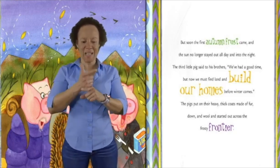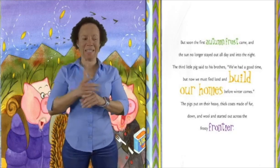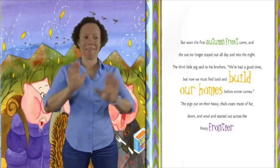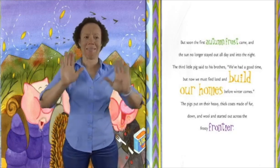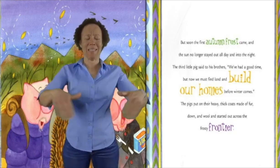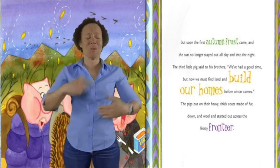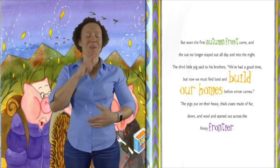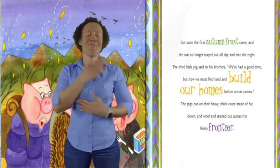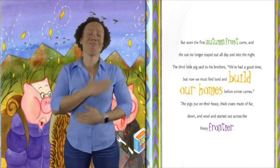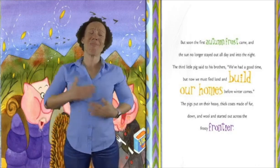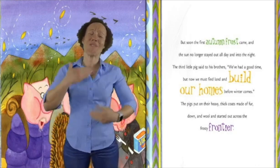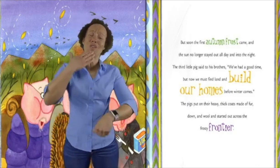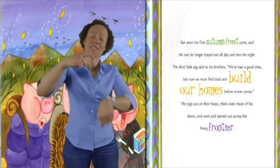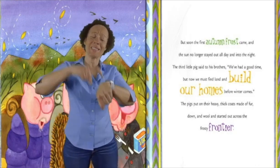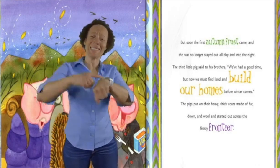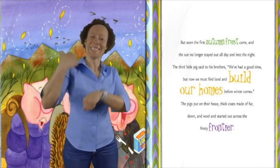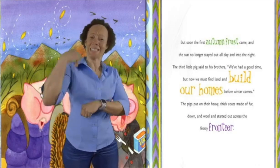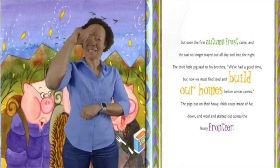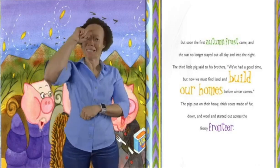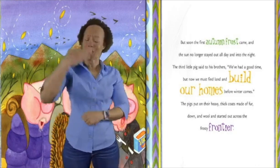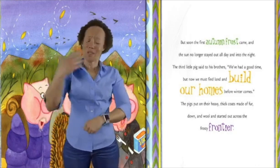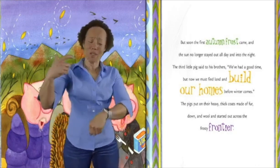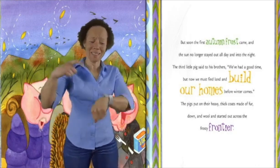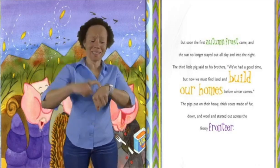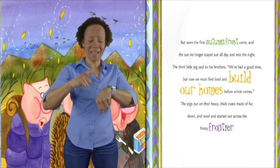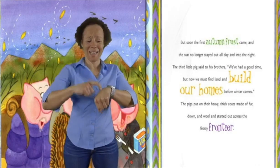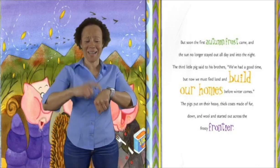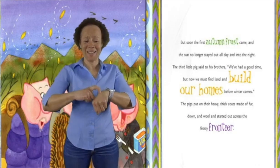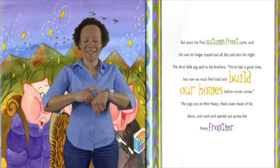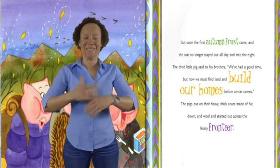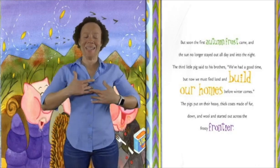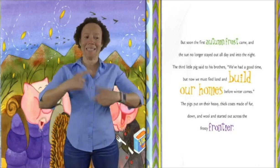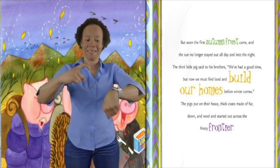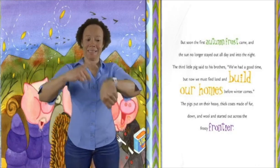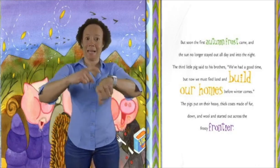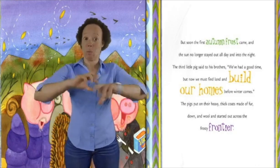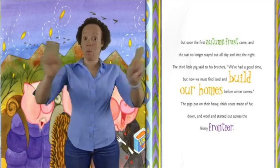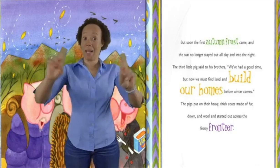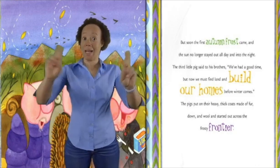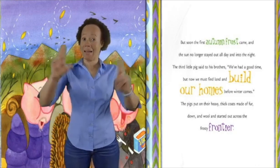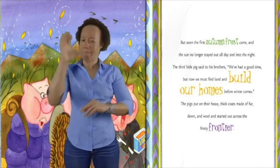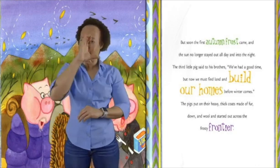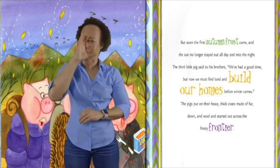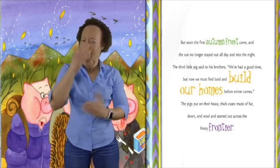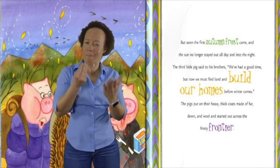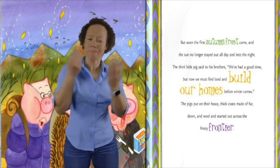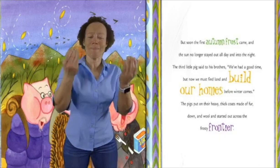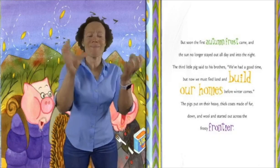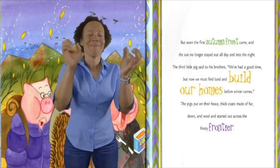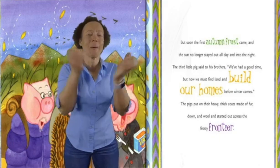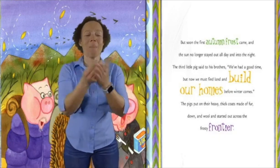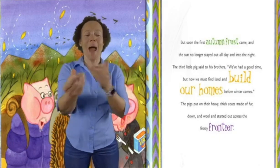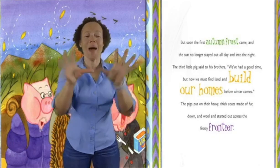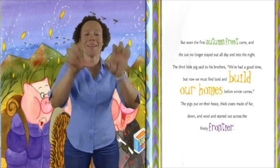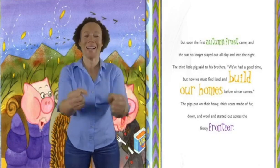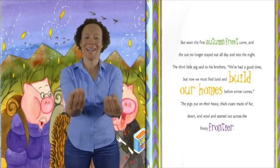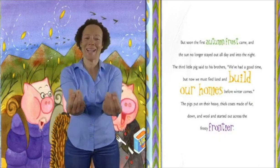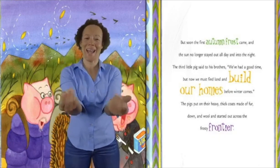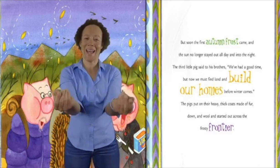The third little pig said to his brothers, "We've had a good time, but now we must find land to build our